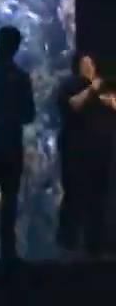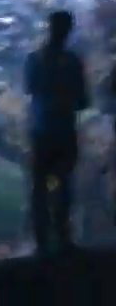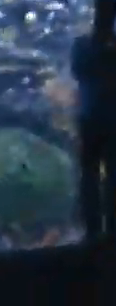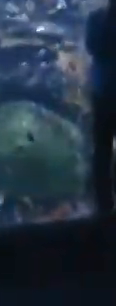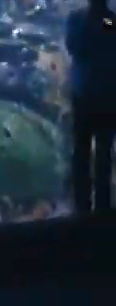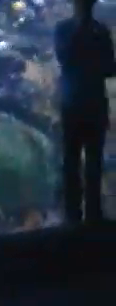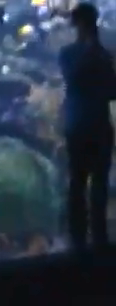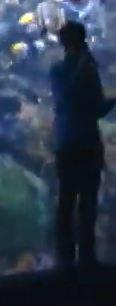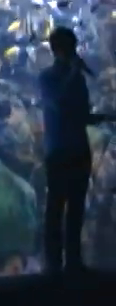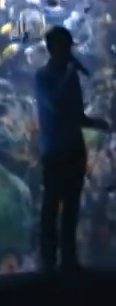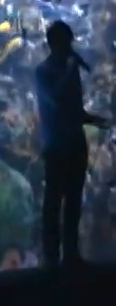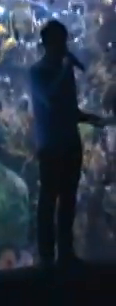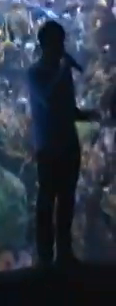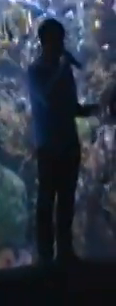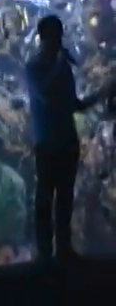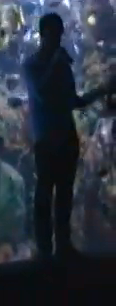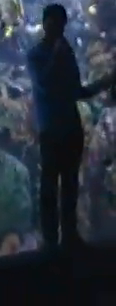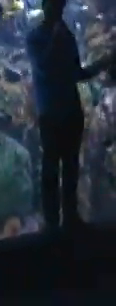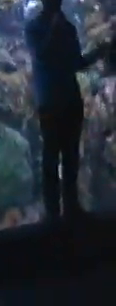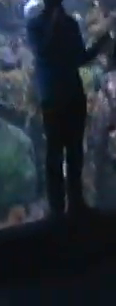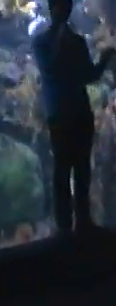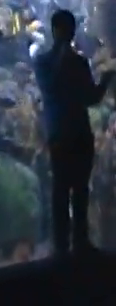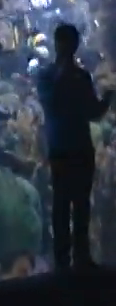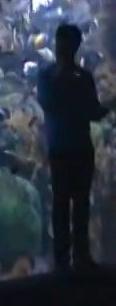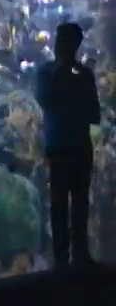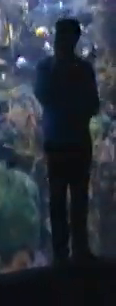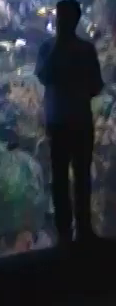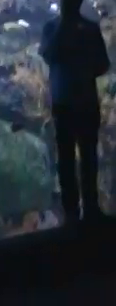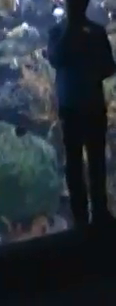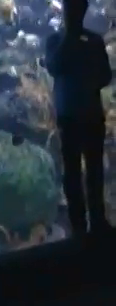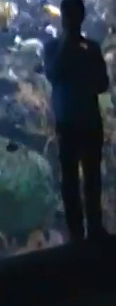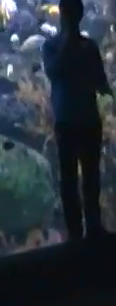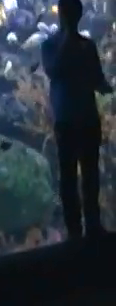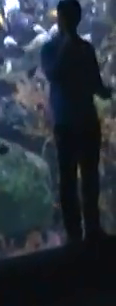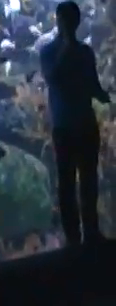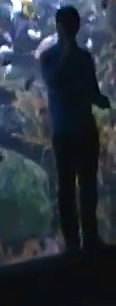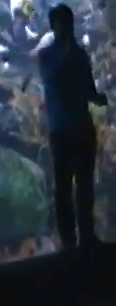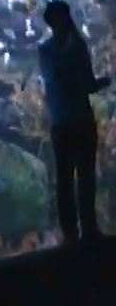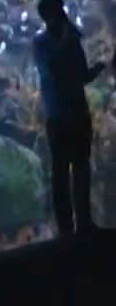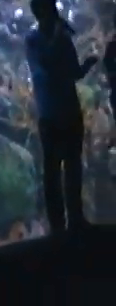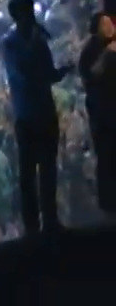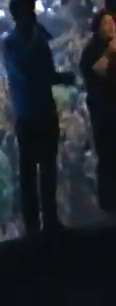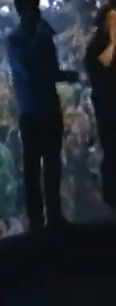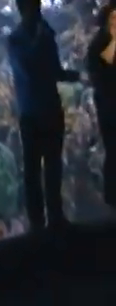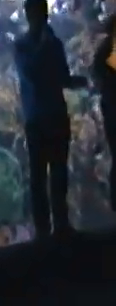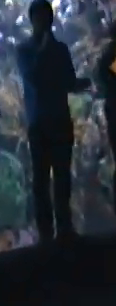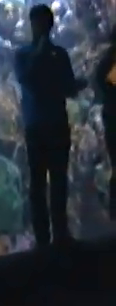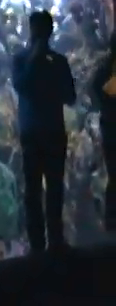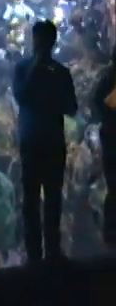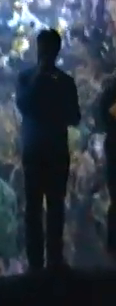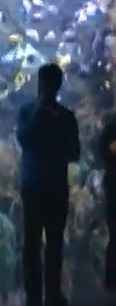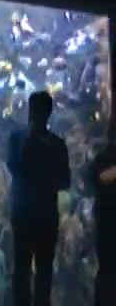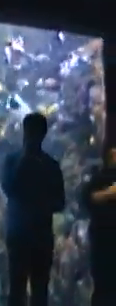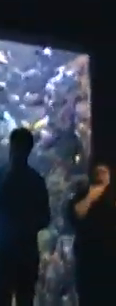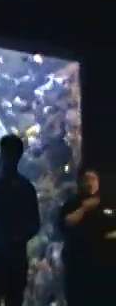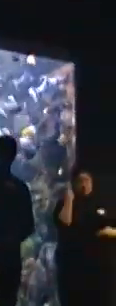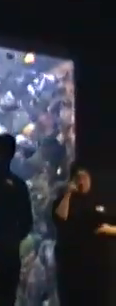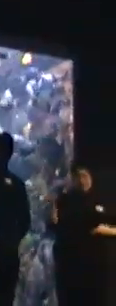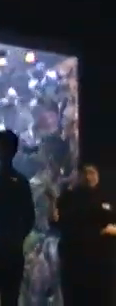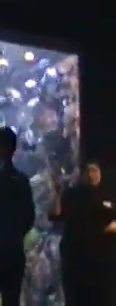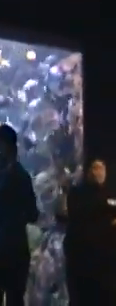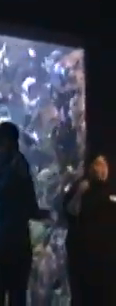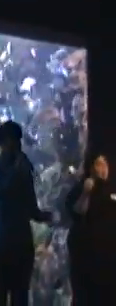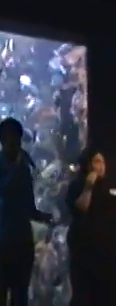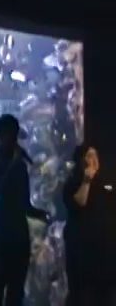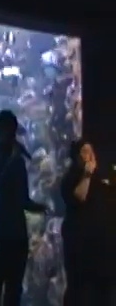here we feed them supermarket vegetables. It is a win-win. It's actually more nutritious